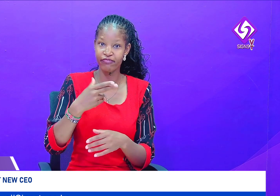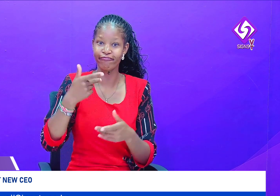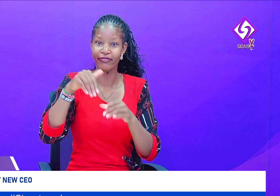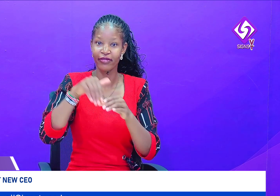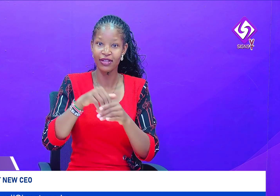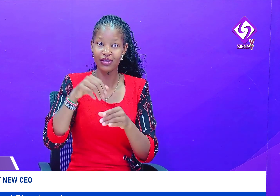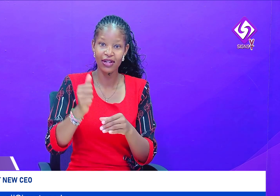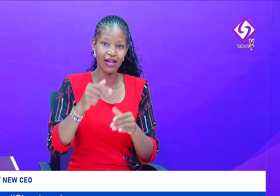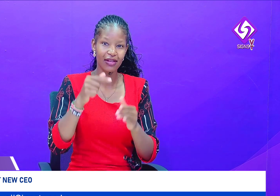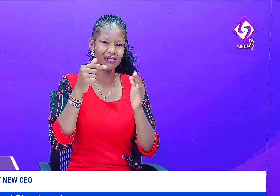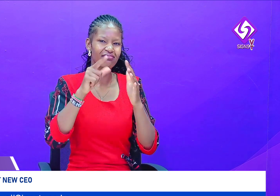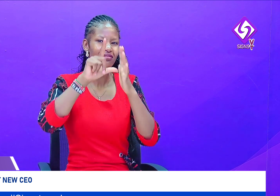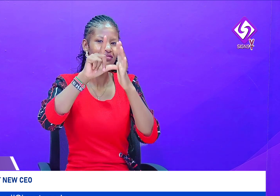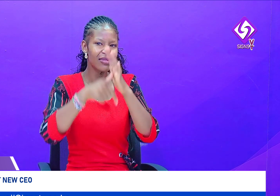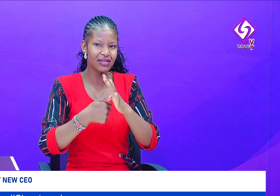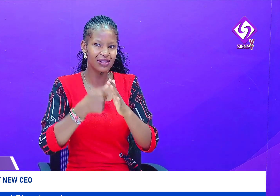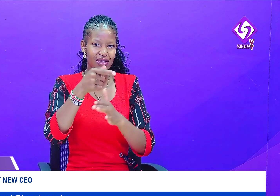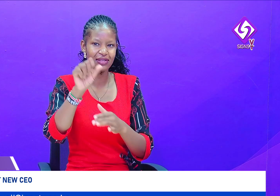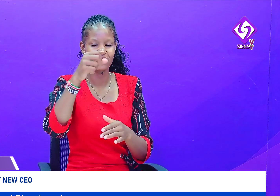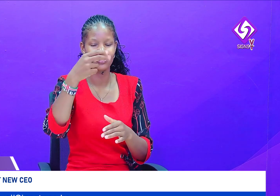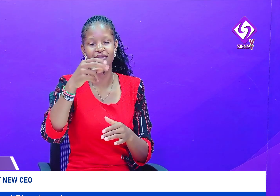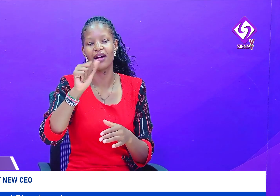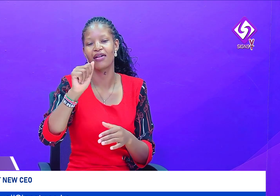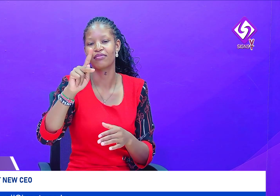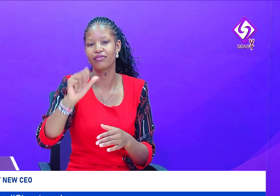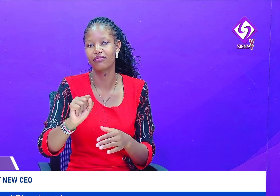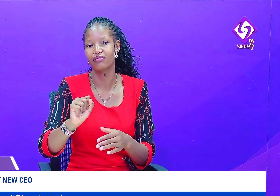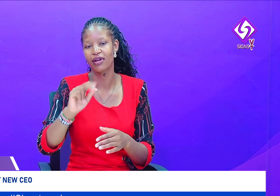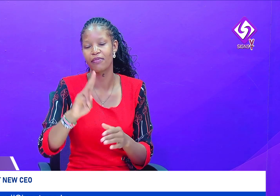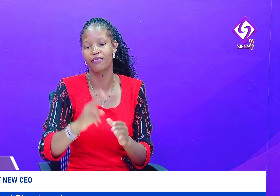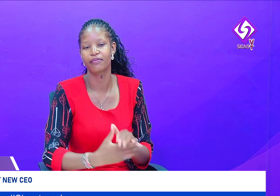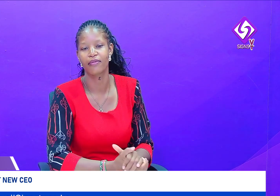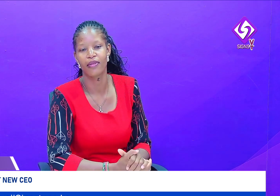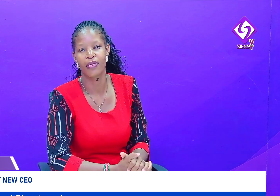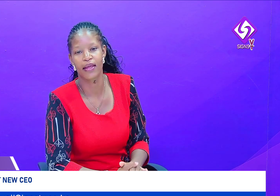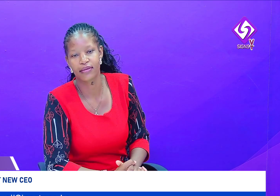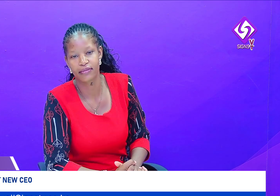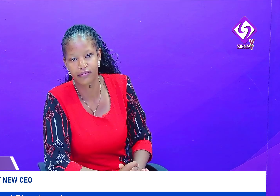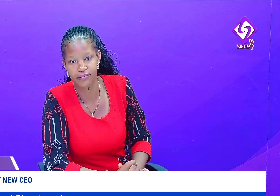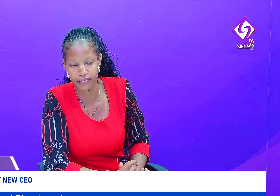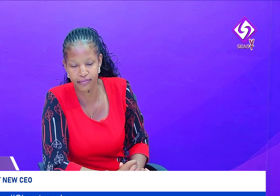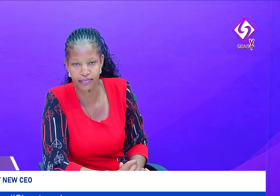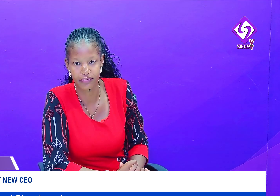Ruth Hulundu, in the latest shakeups.